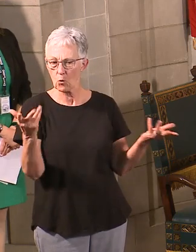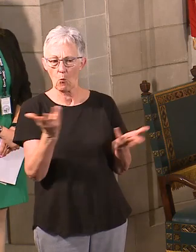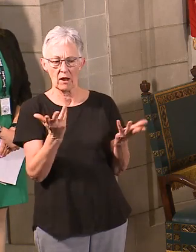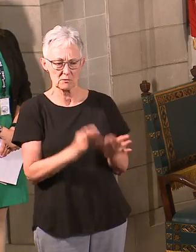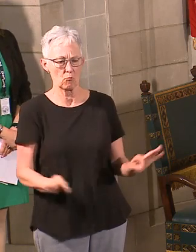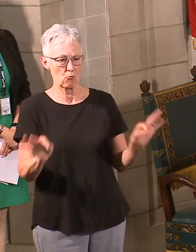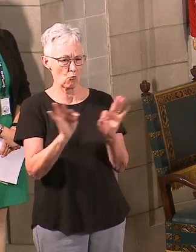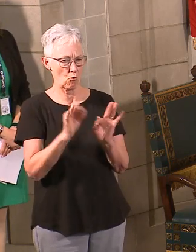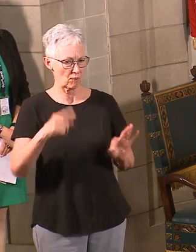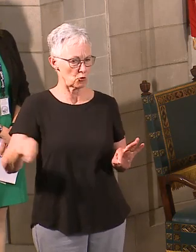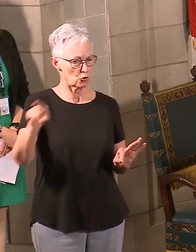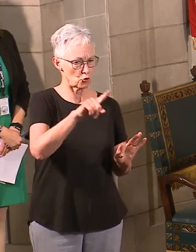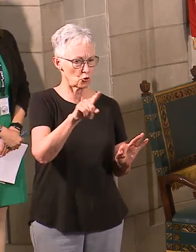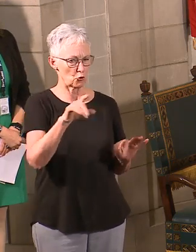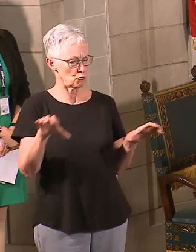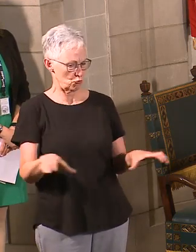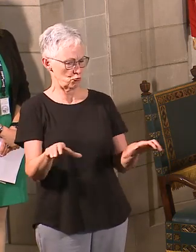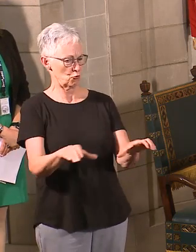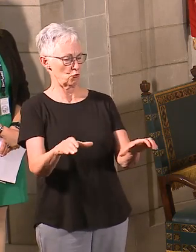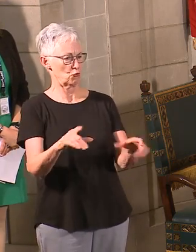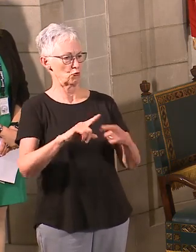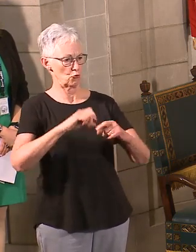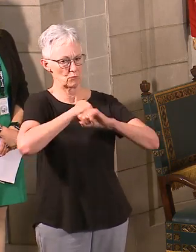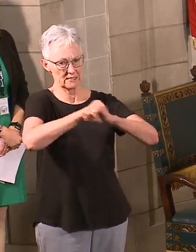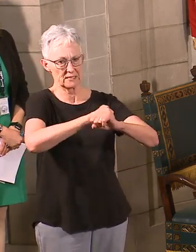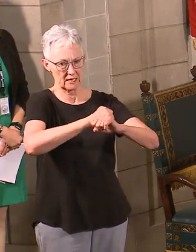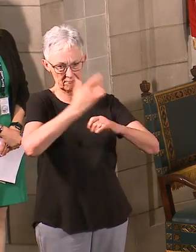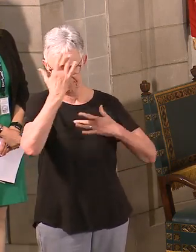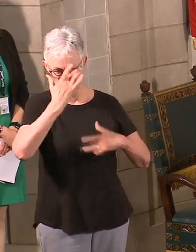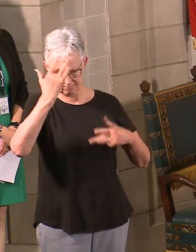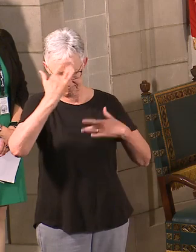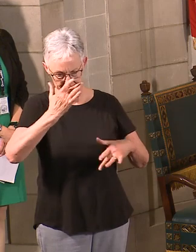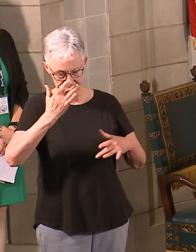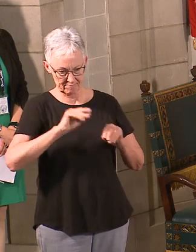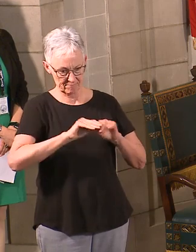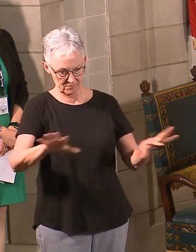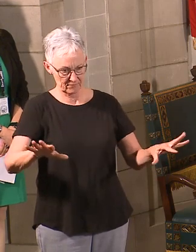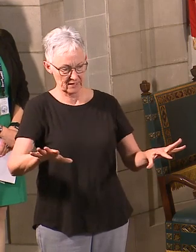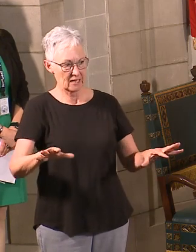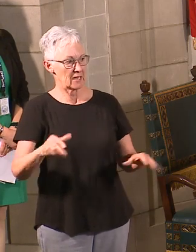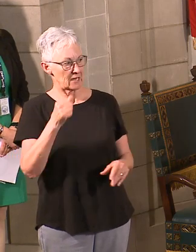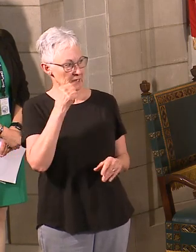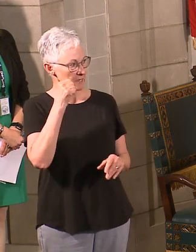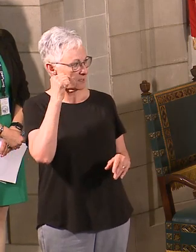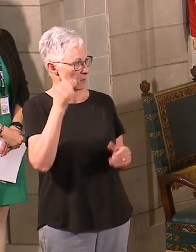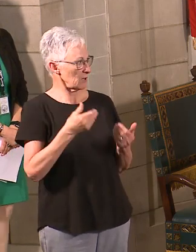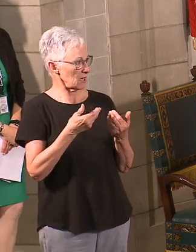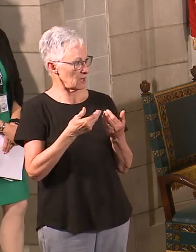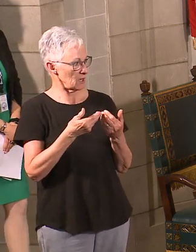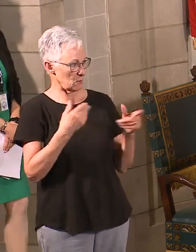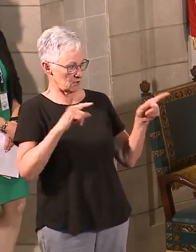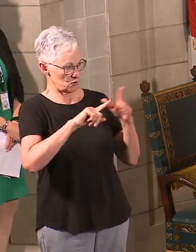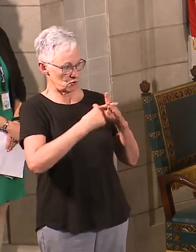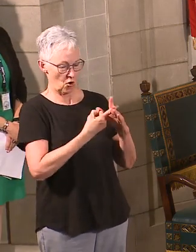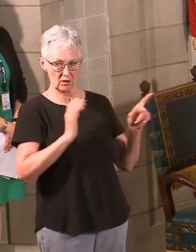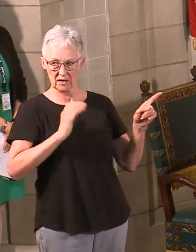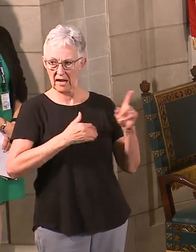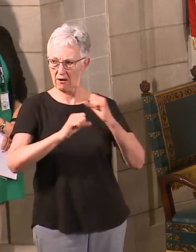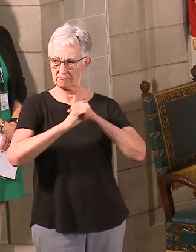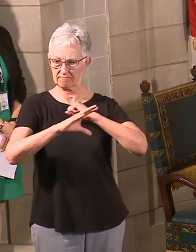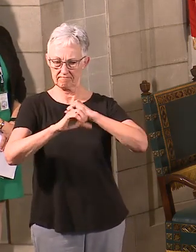spread of coronavirus. Yesterday, we launched our campaign for Stay Home, Stay Healthy, Stay Connected. And